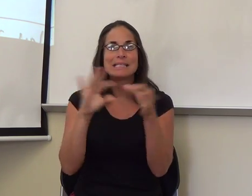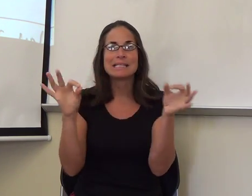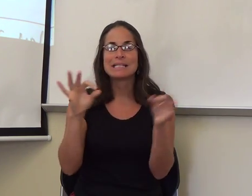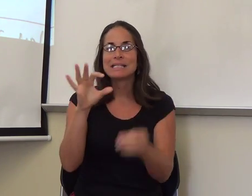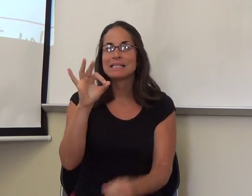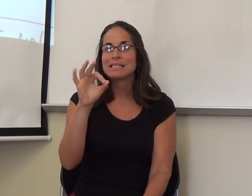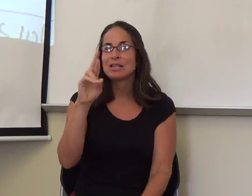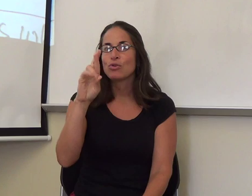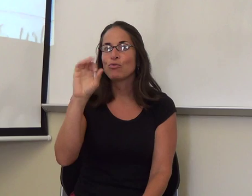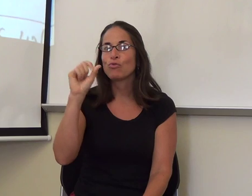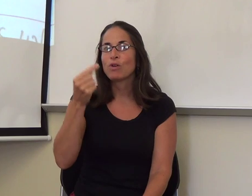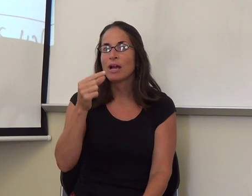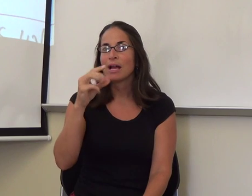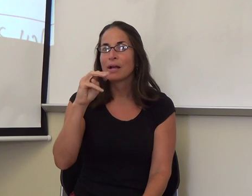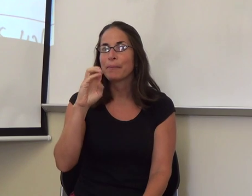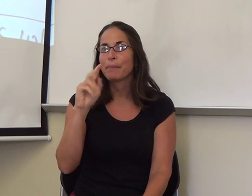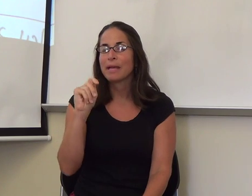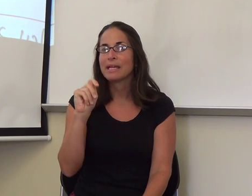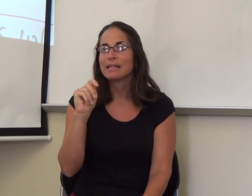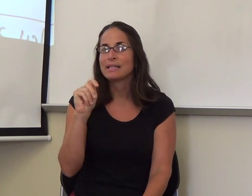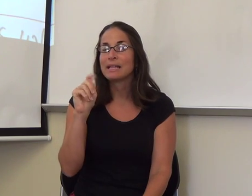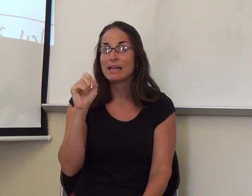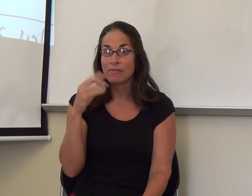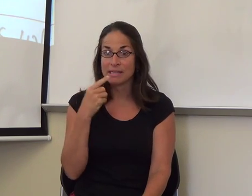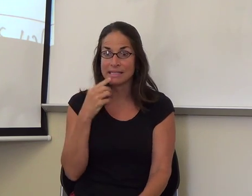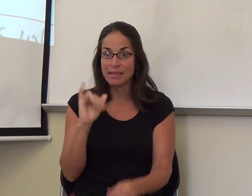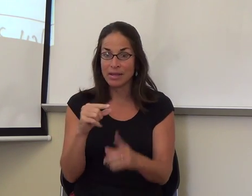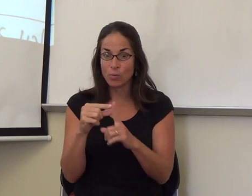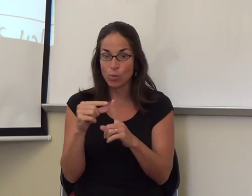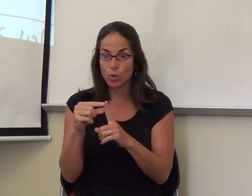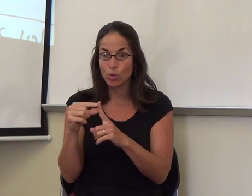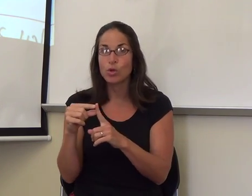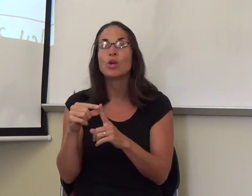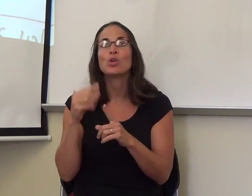least gonna say, oh yeah, I remember, we talked about that, okay?